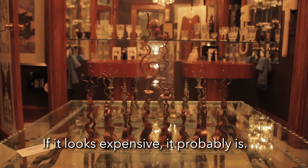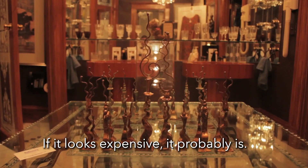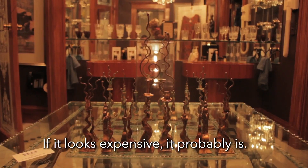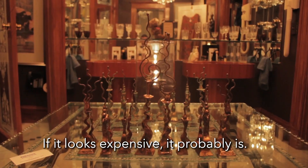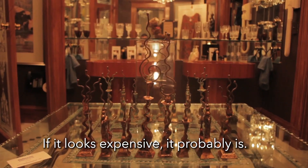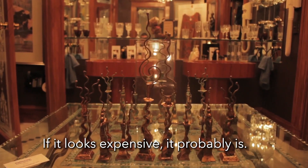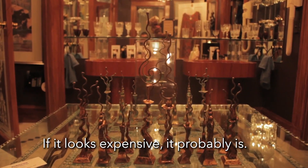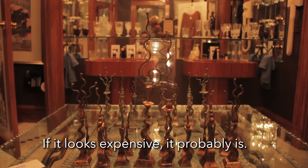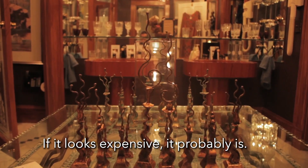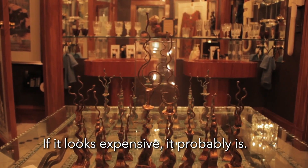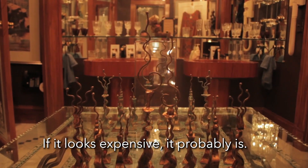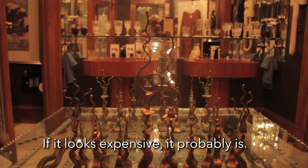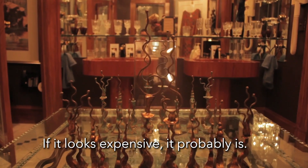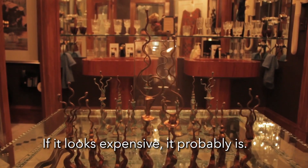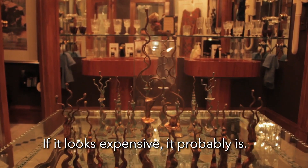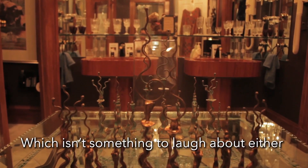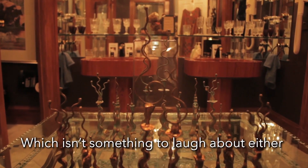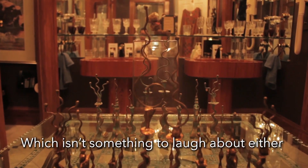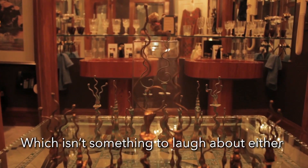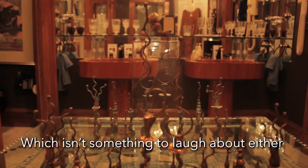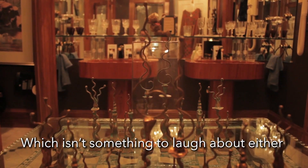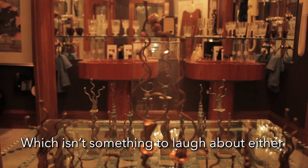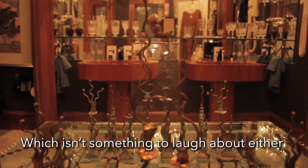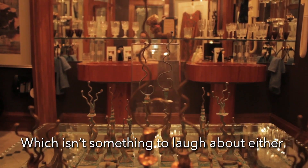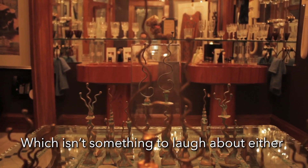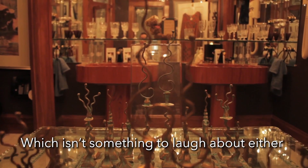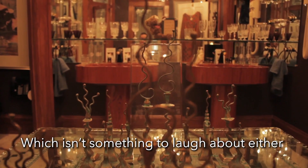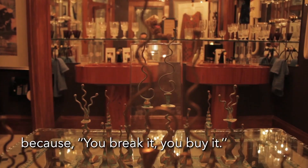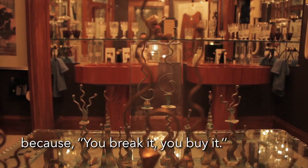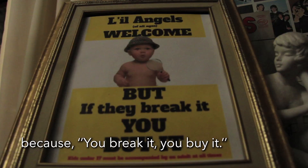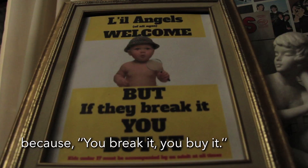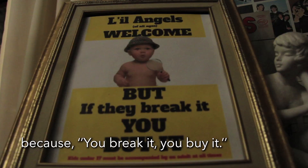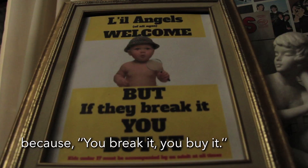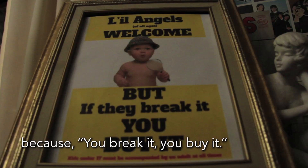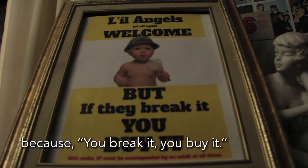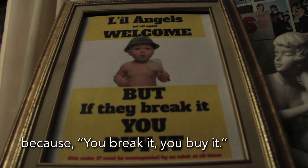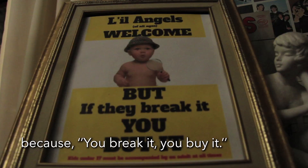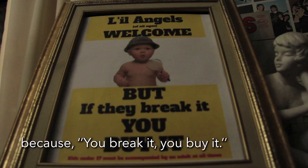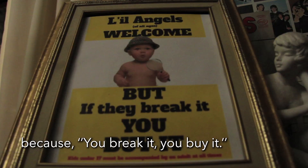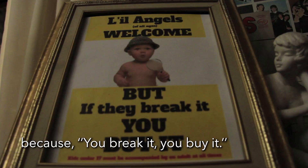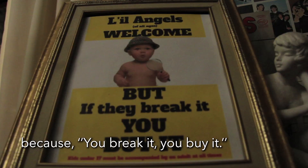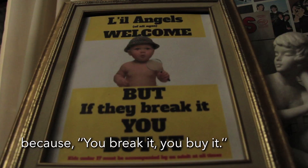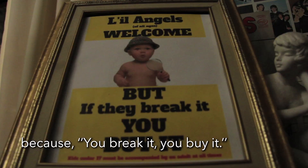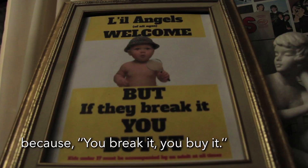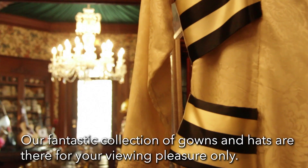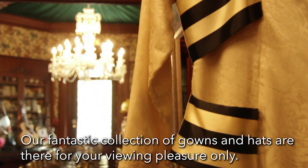looks expensive, it probably is. Which isn't something to laugh about either, because you break it, you buy it. Our